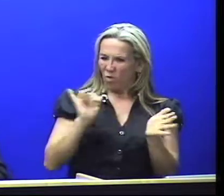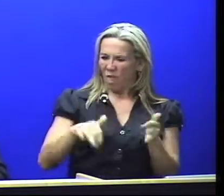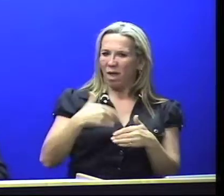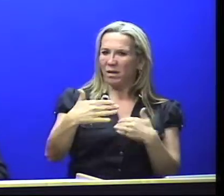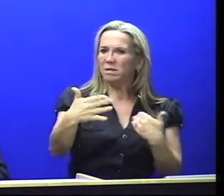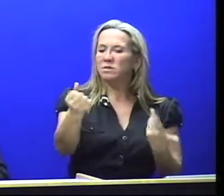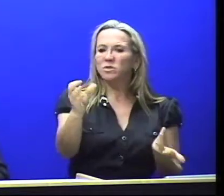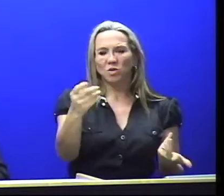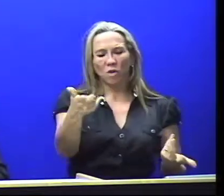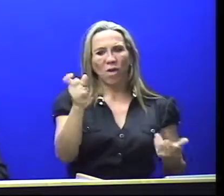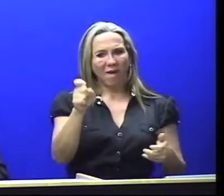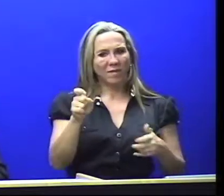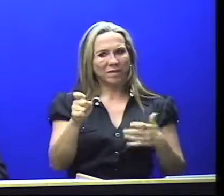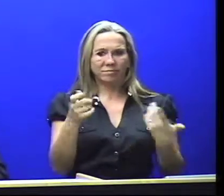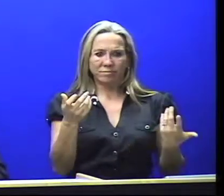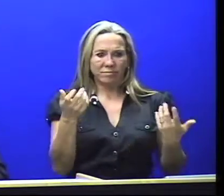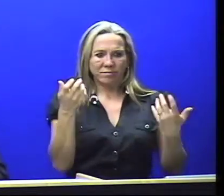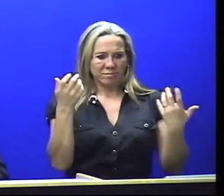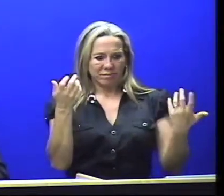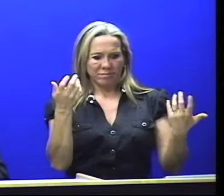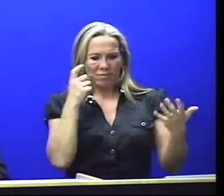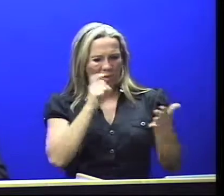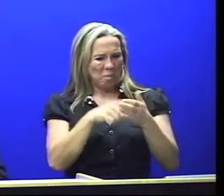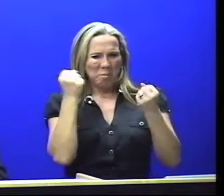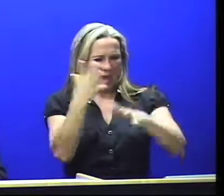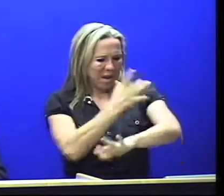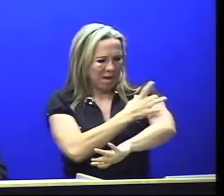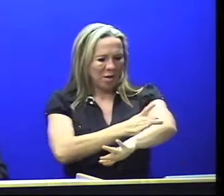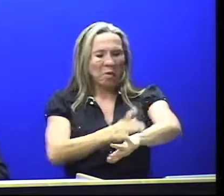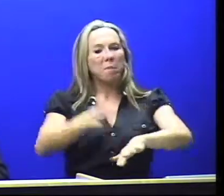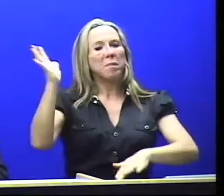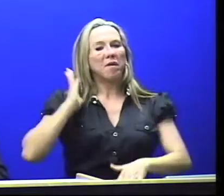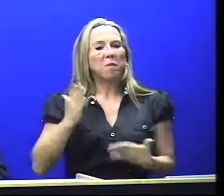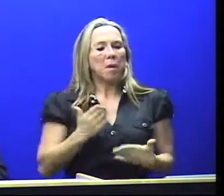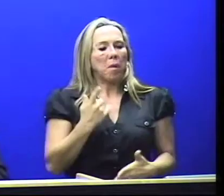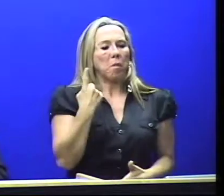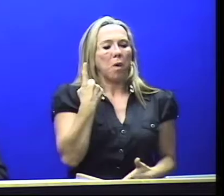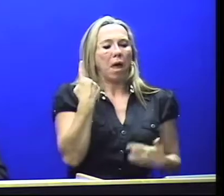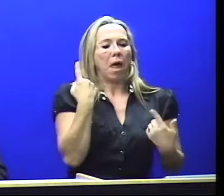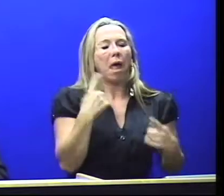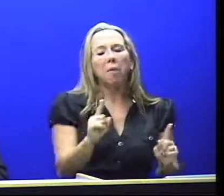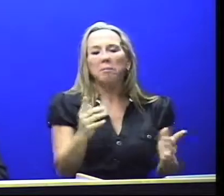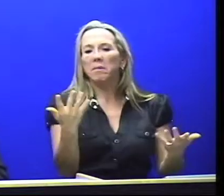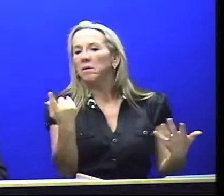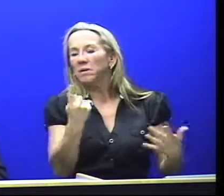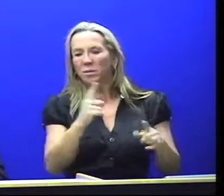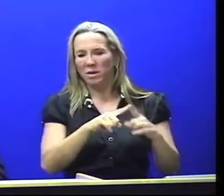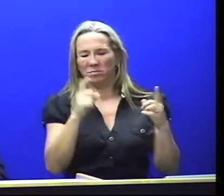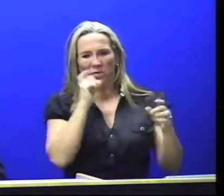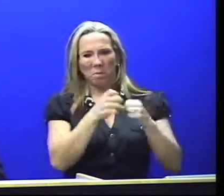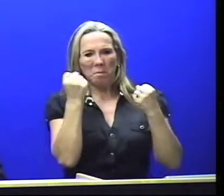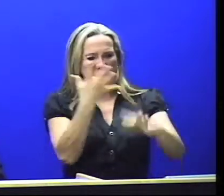have lots of bruises versus just one, maybe once a week or something.